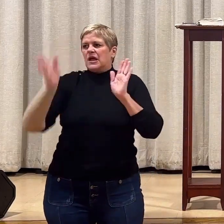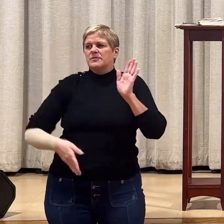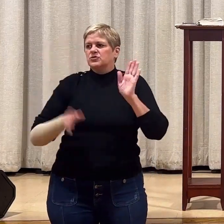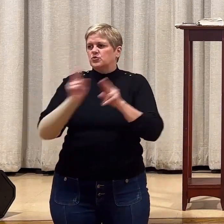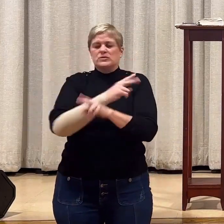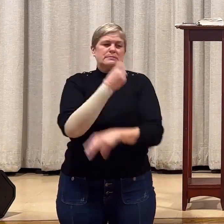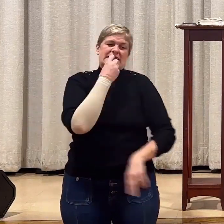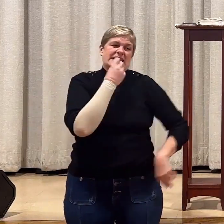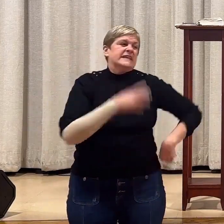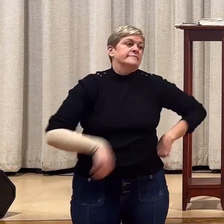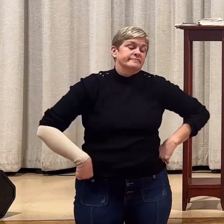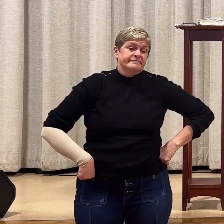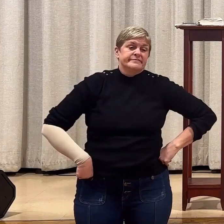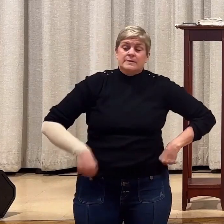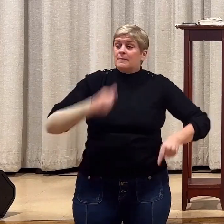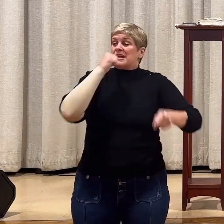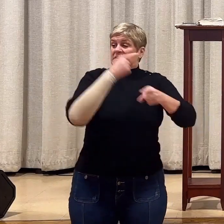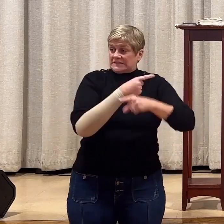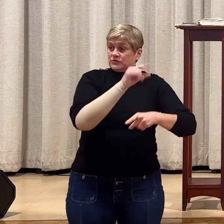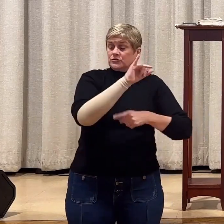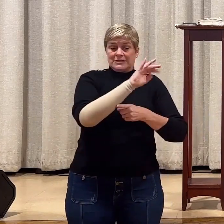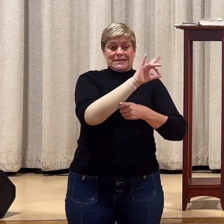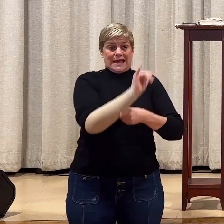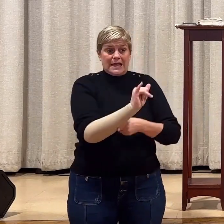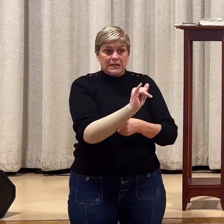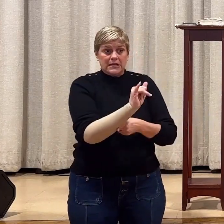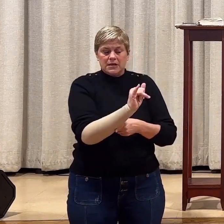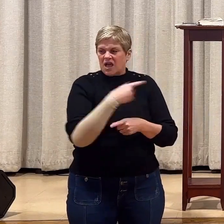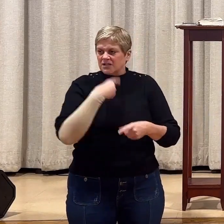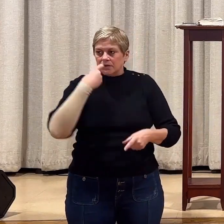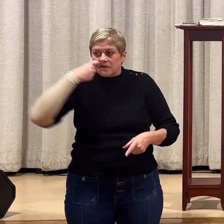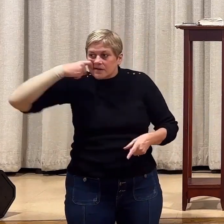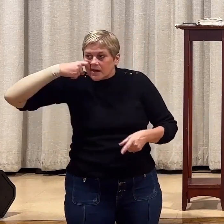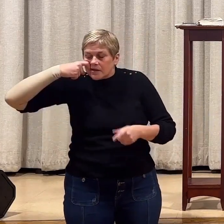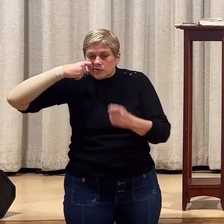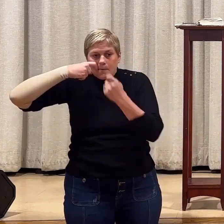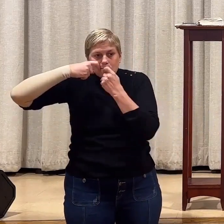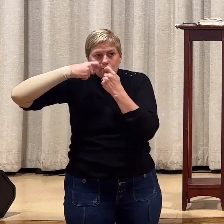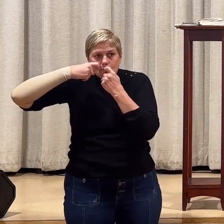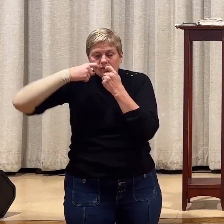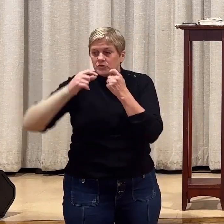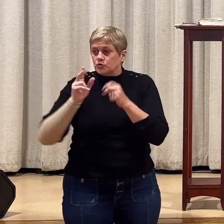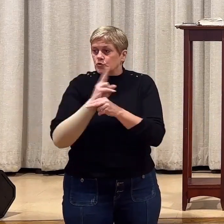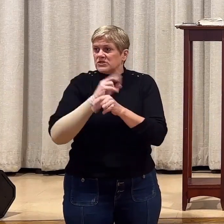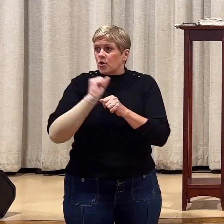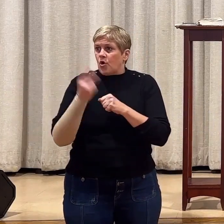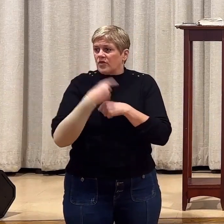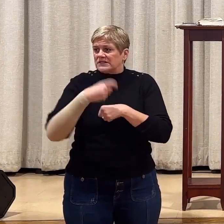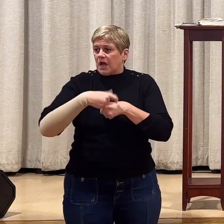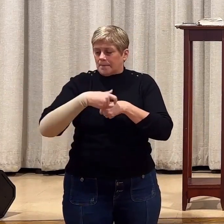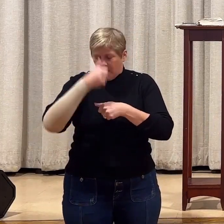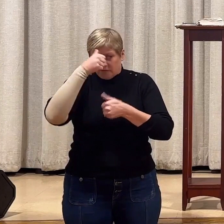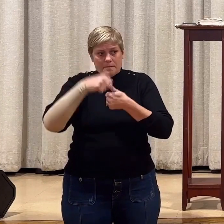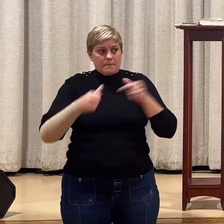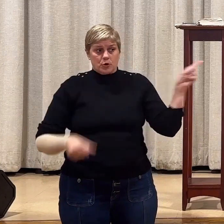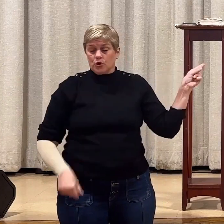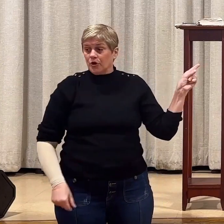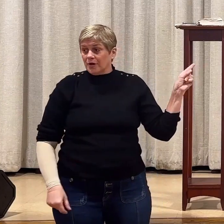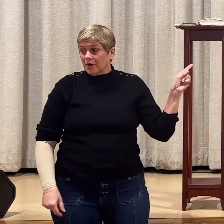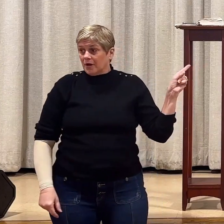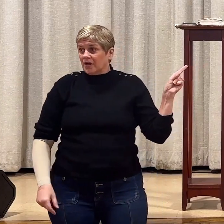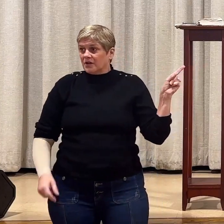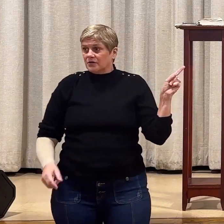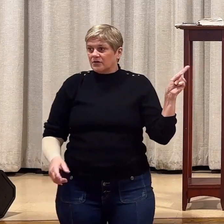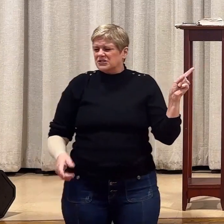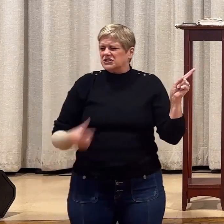a binky. But my sister Kelly, actually, she actually got addicted to her binky. She used it all the time. It was crazy. I remember it. And she would